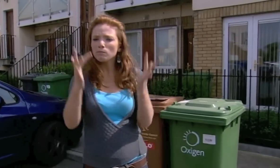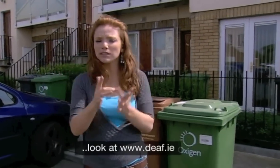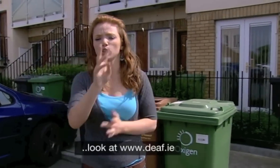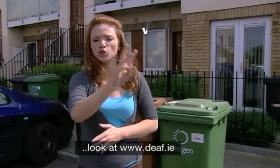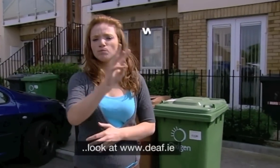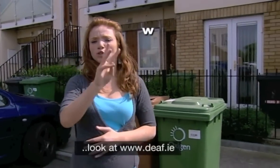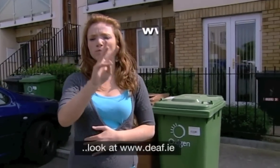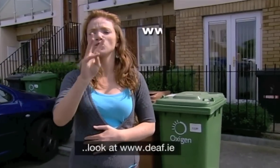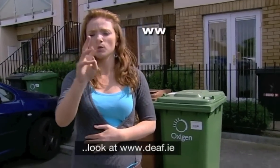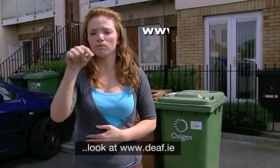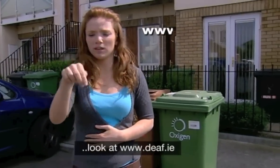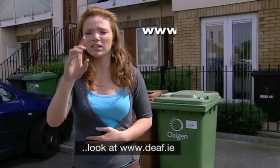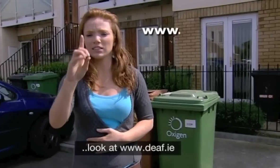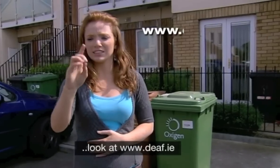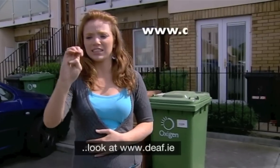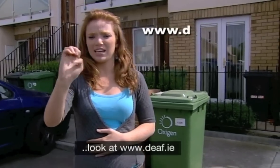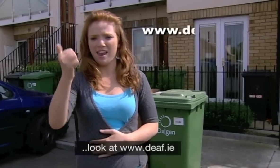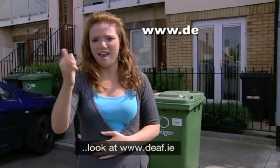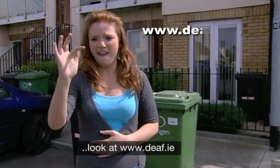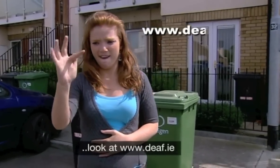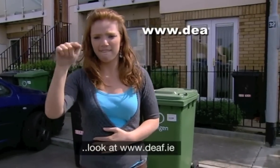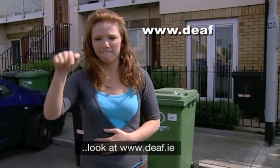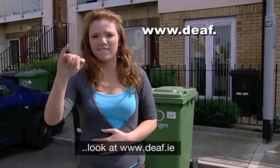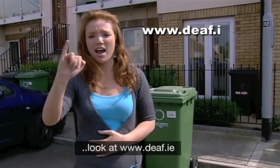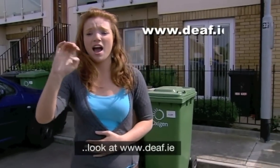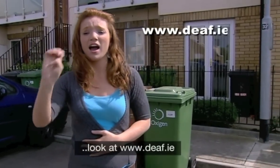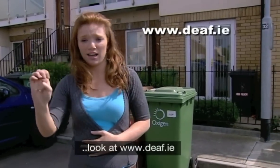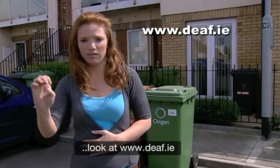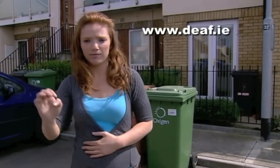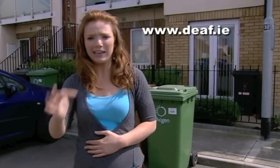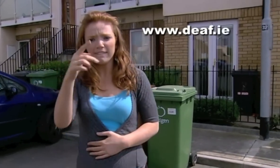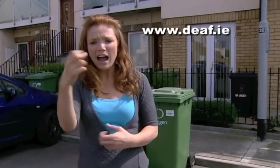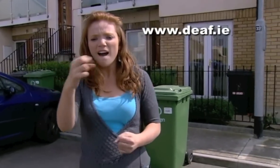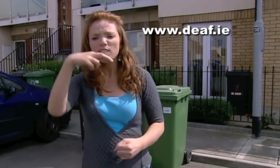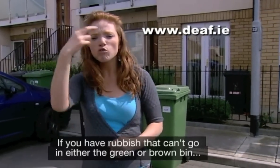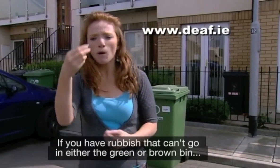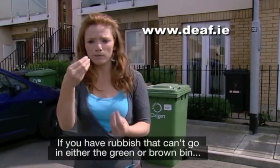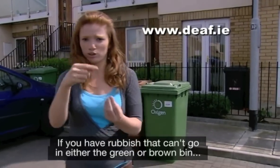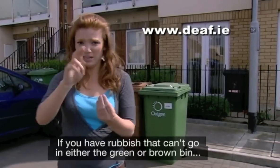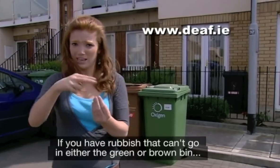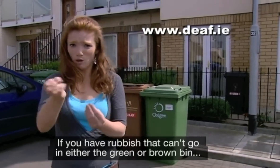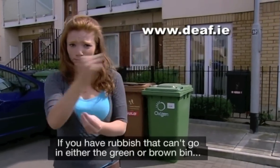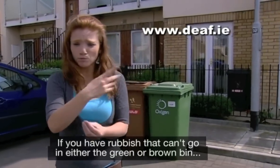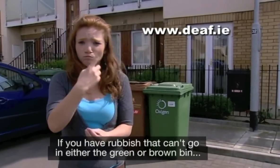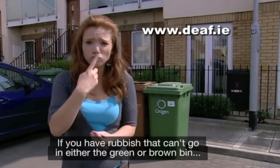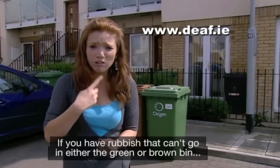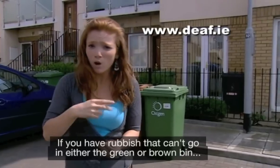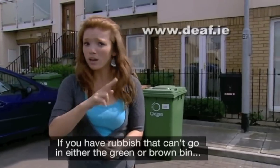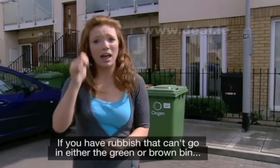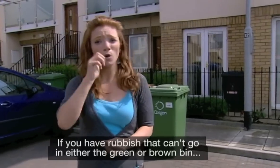look at www.def.ie. If you have rubbish that can't go in either the green or